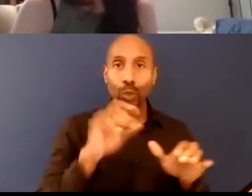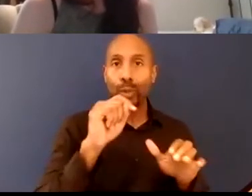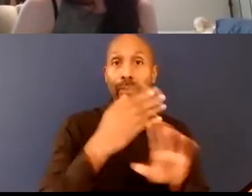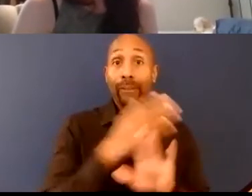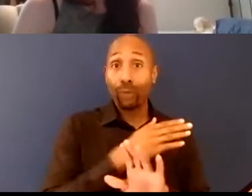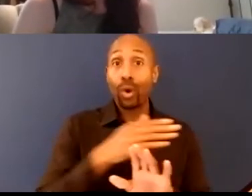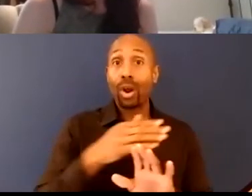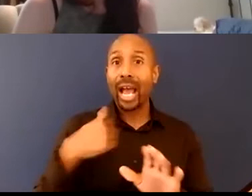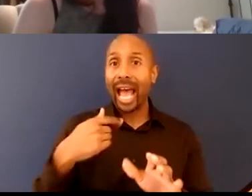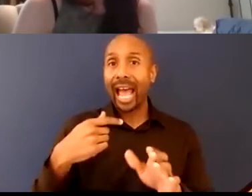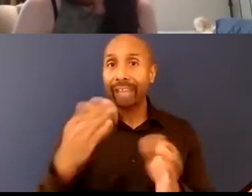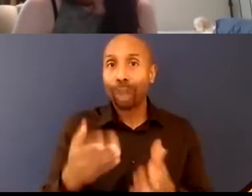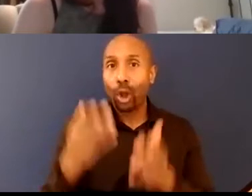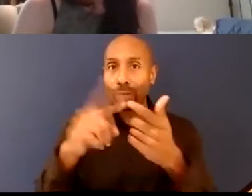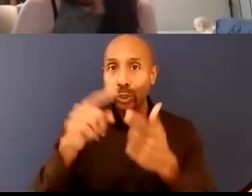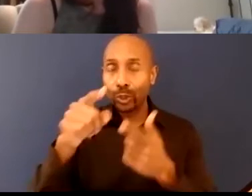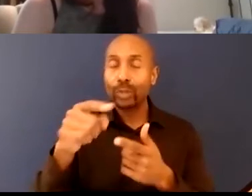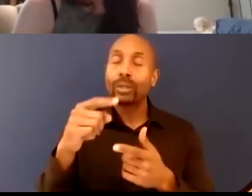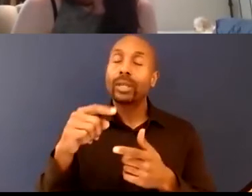And in doing it,